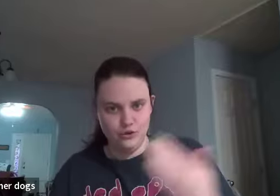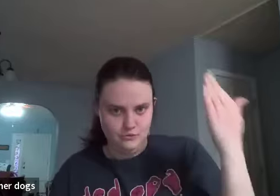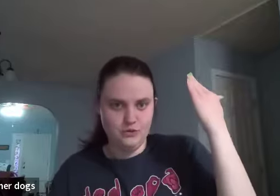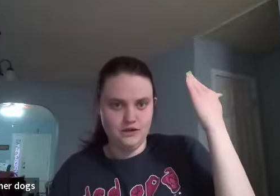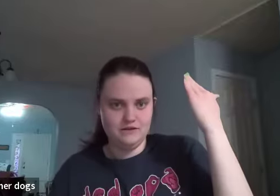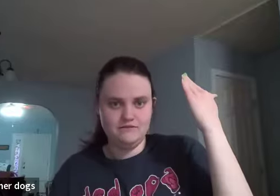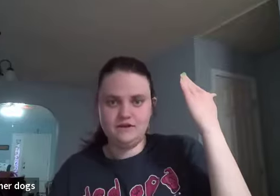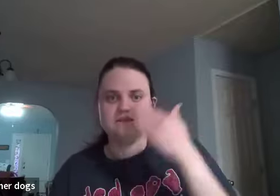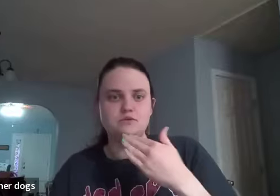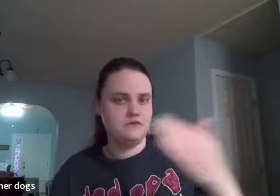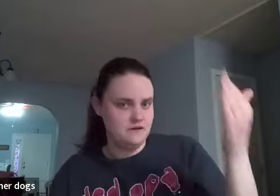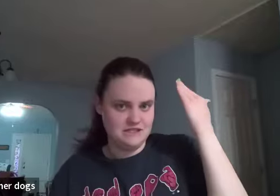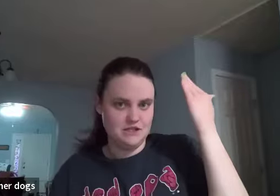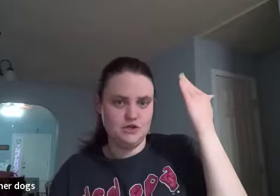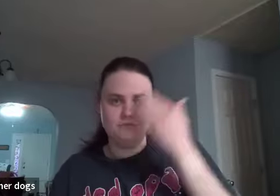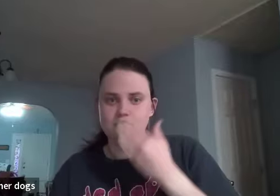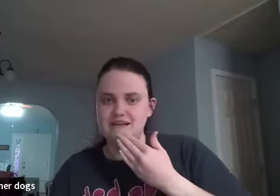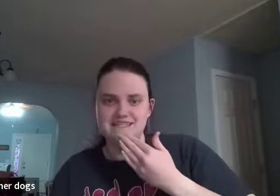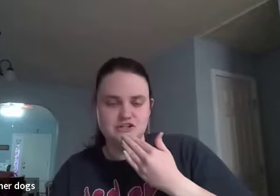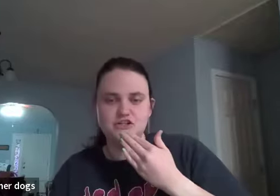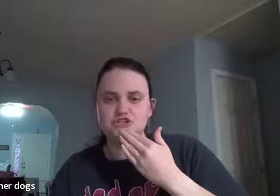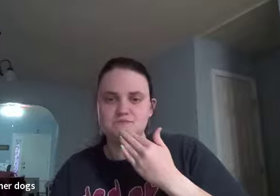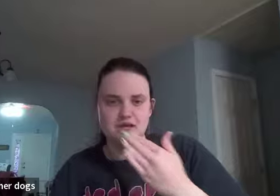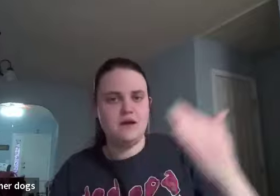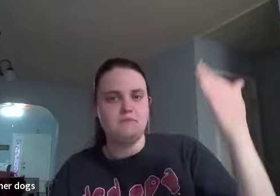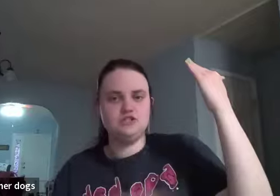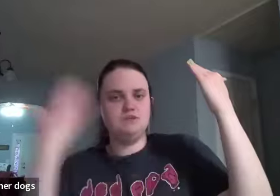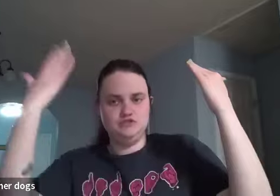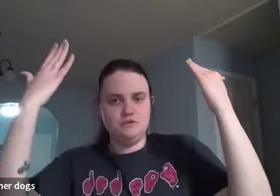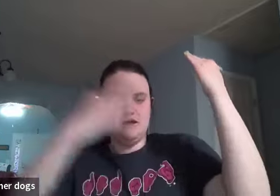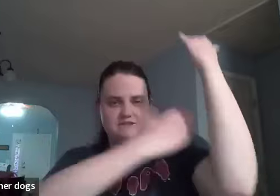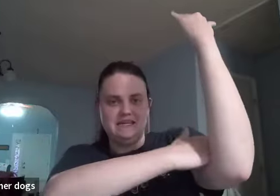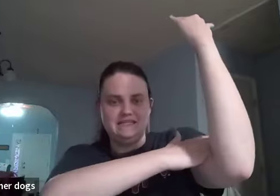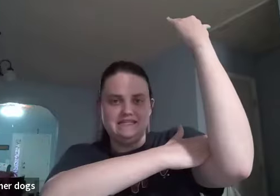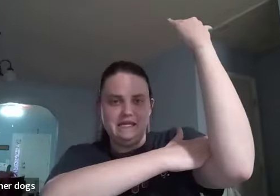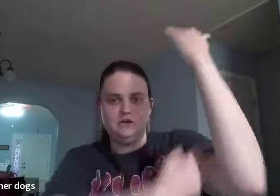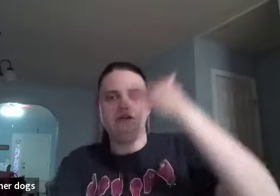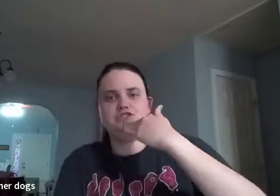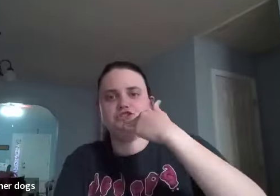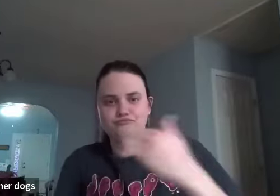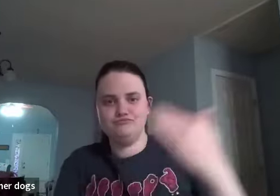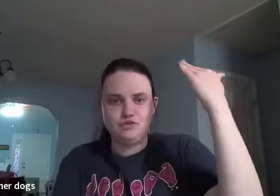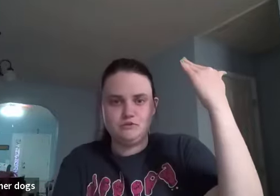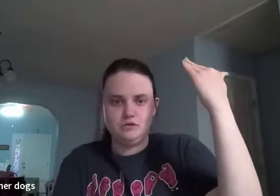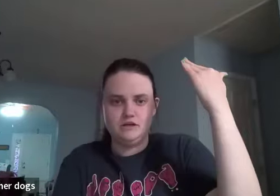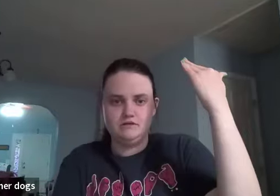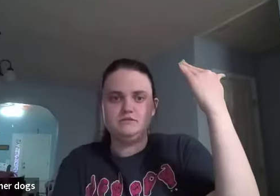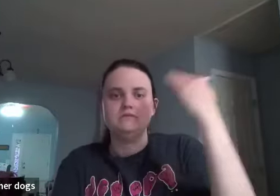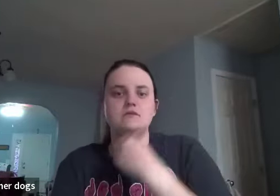good morning. Very simple, very easy. Good morning. It's literally just make that motion, but you don't have this hand sitting here. It's just good morning.